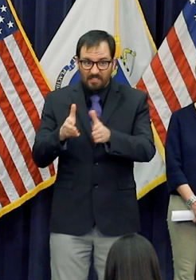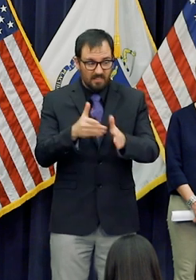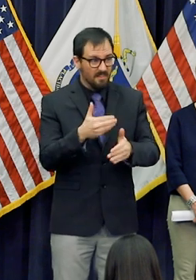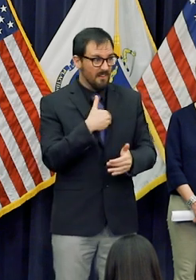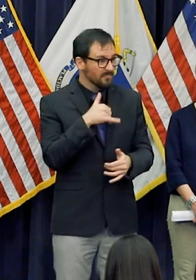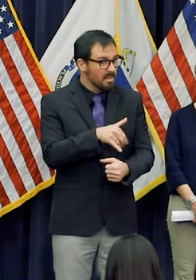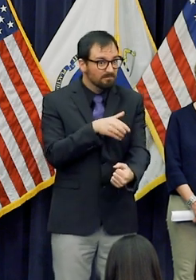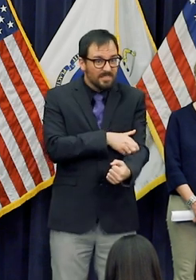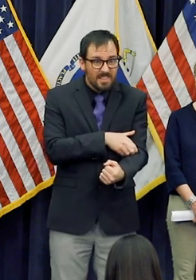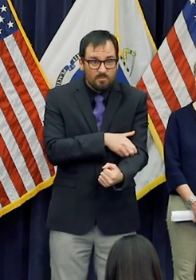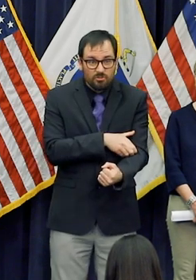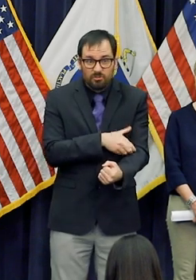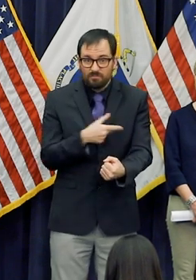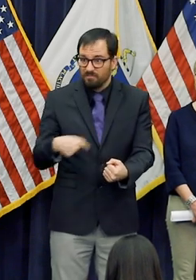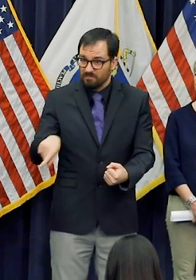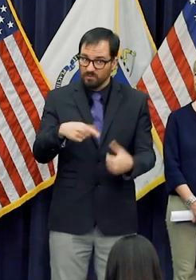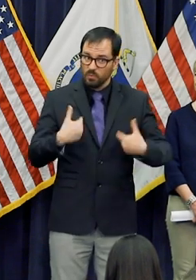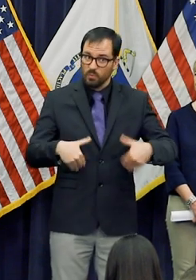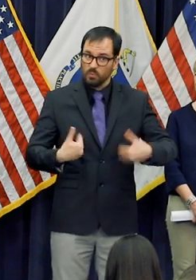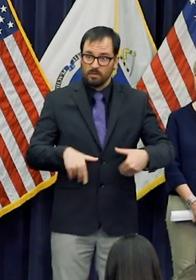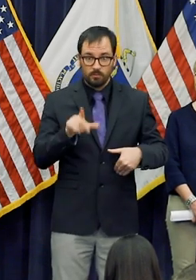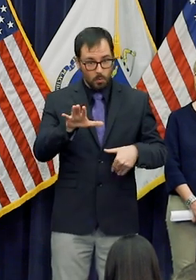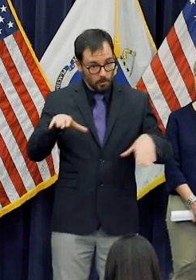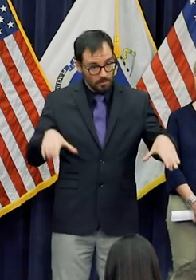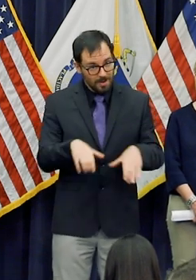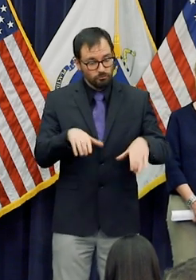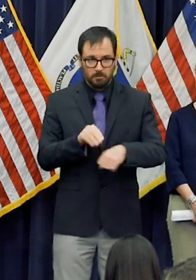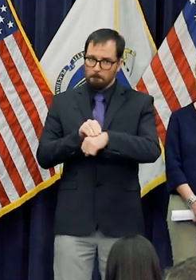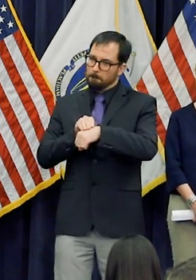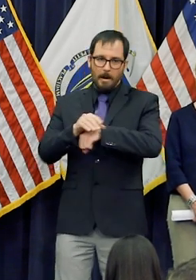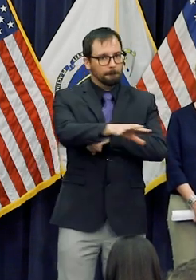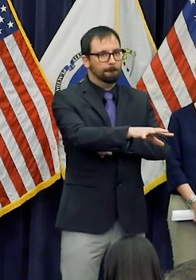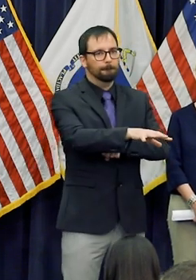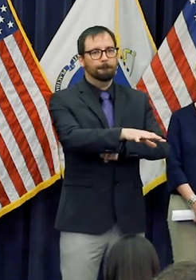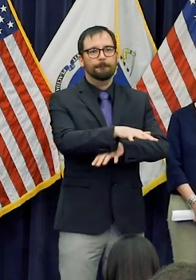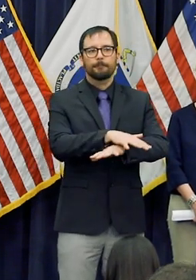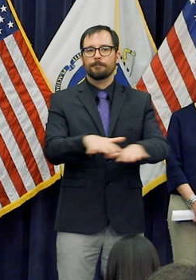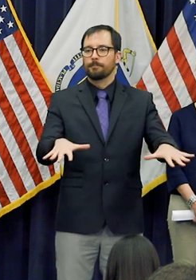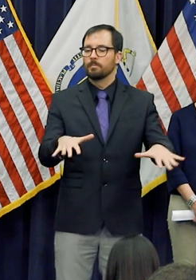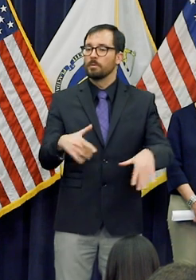impact how fast and how far this disease spreads in our community.